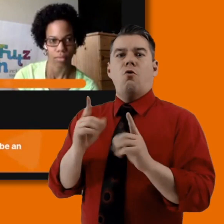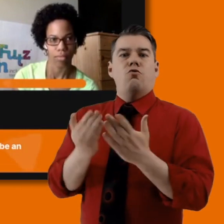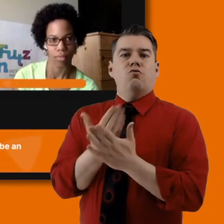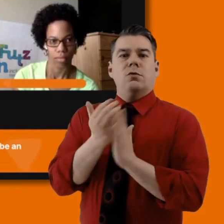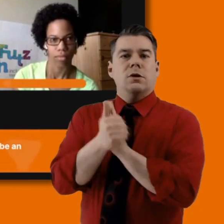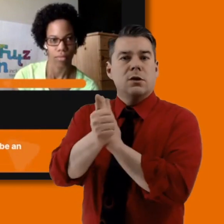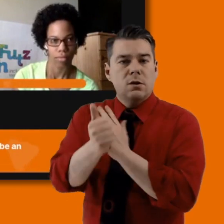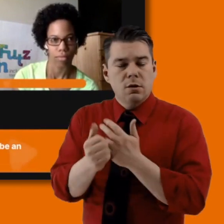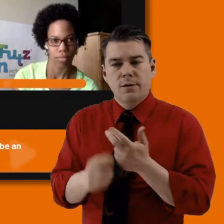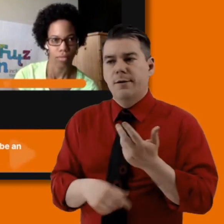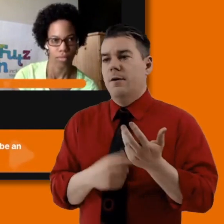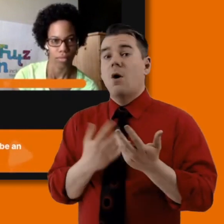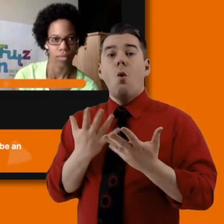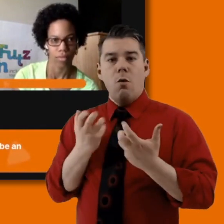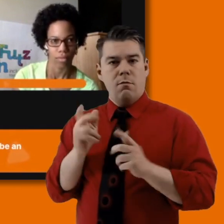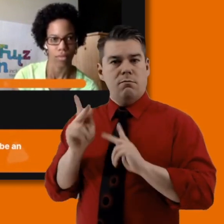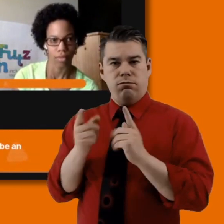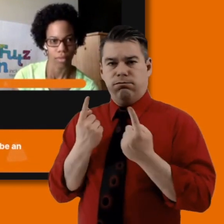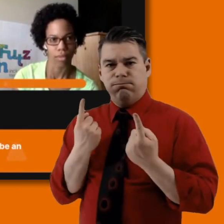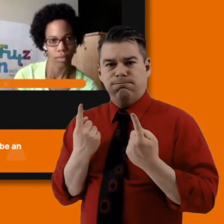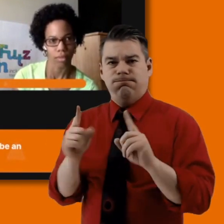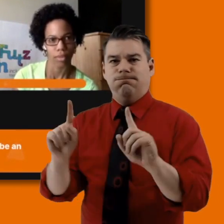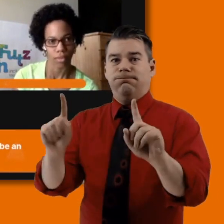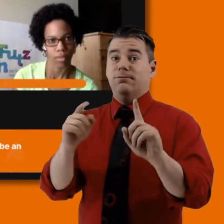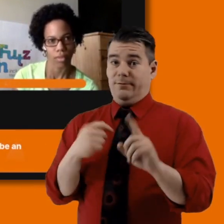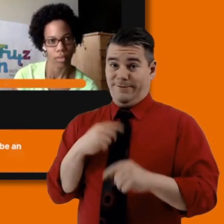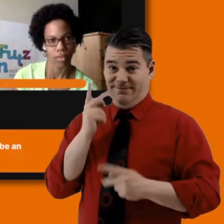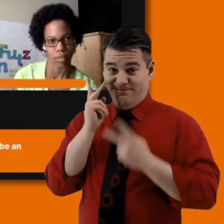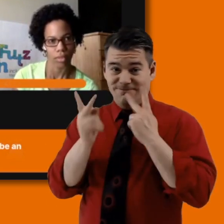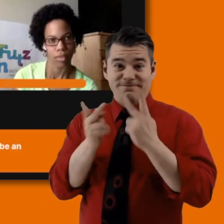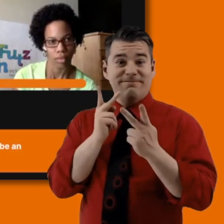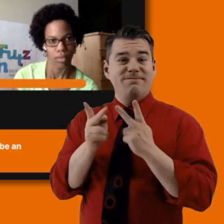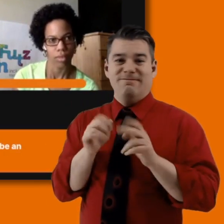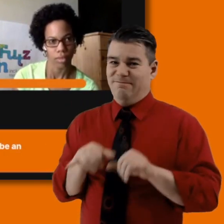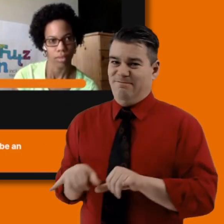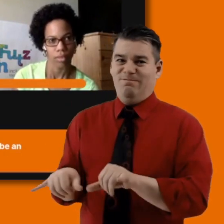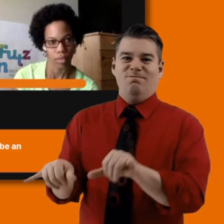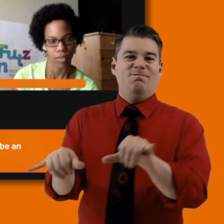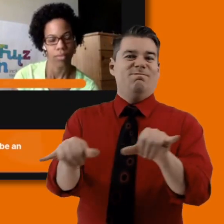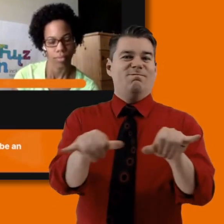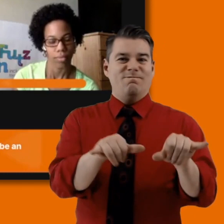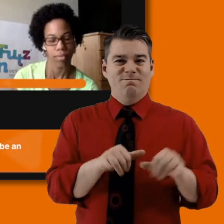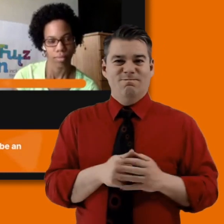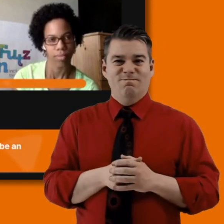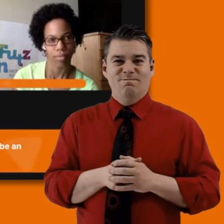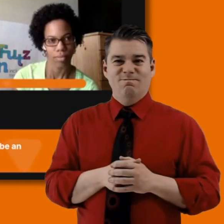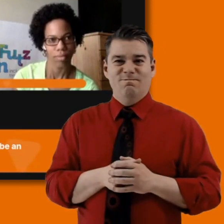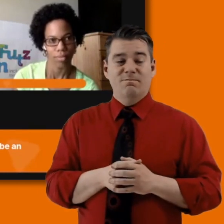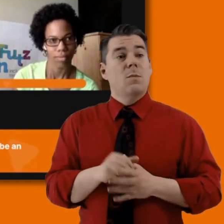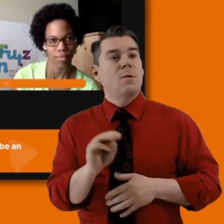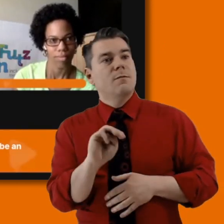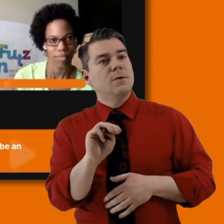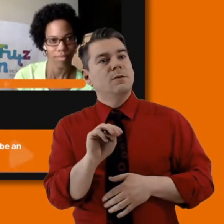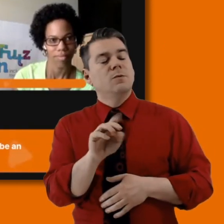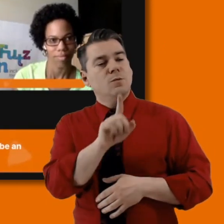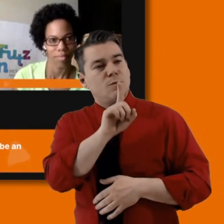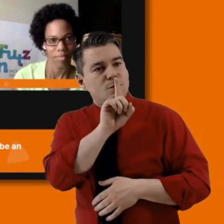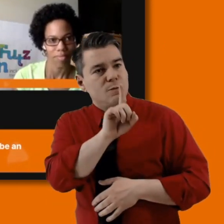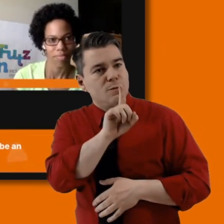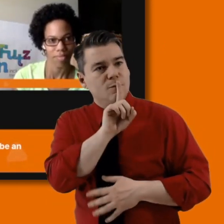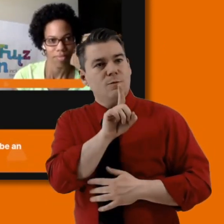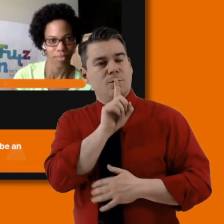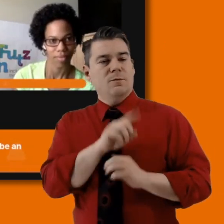skill. They want people to succeed. And I see that across the board. Michelle, that is so true